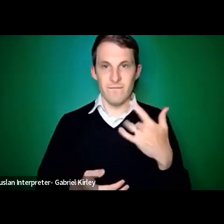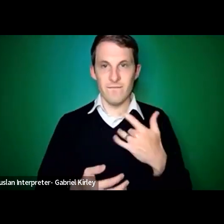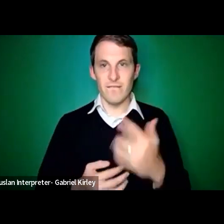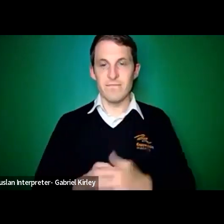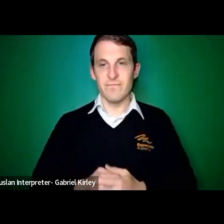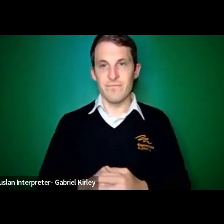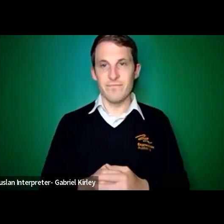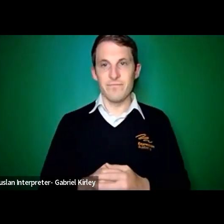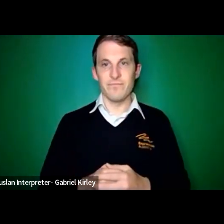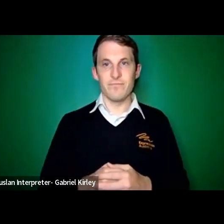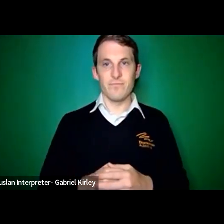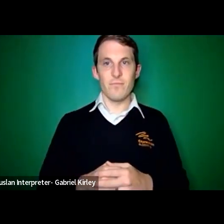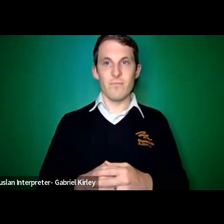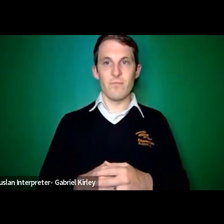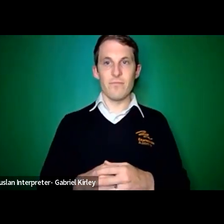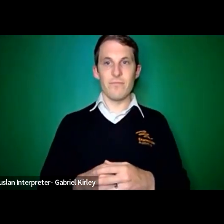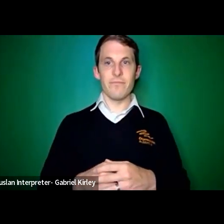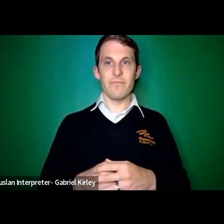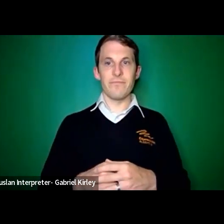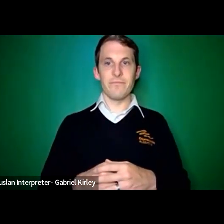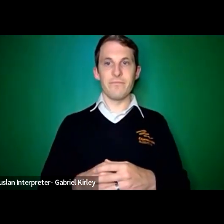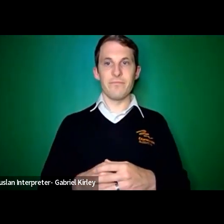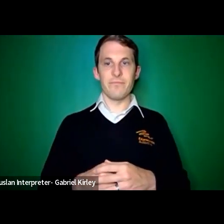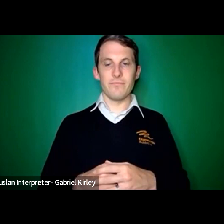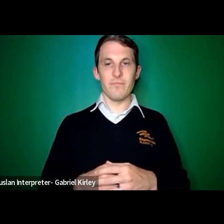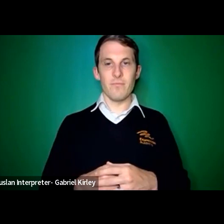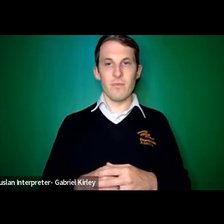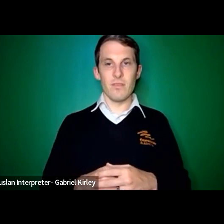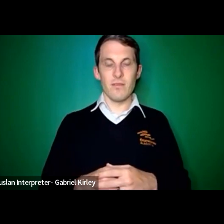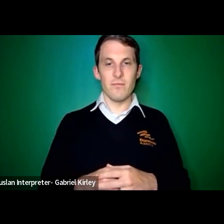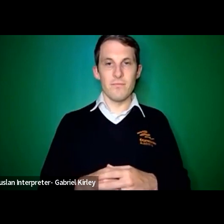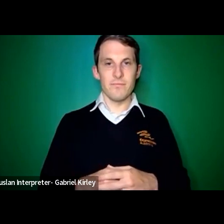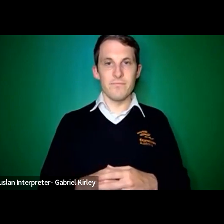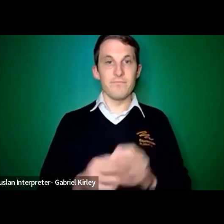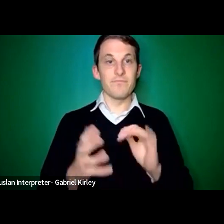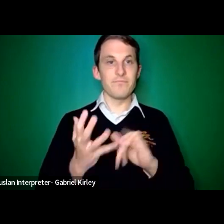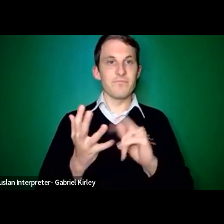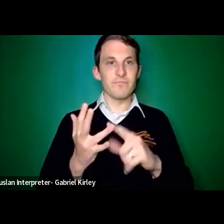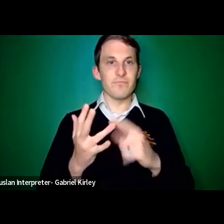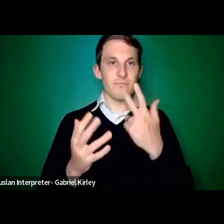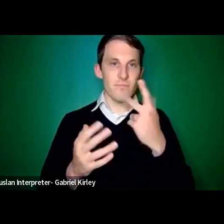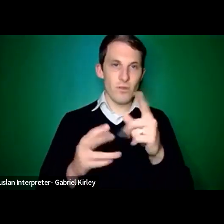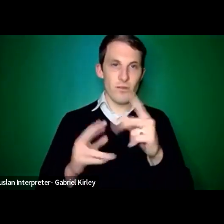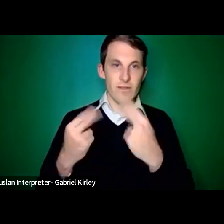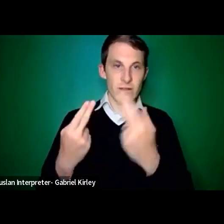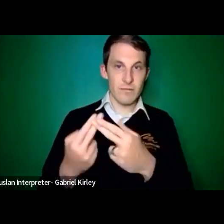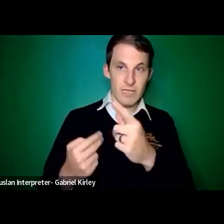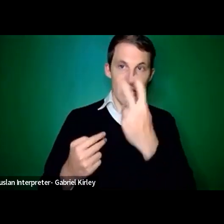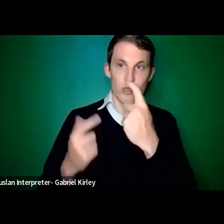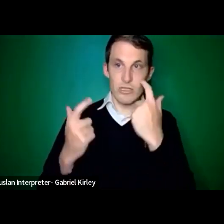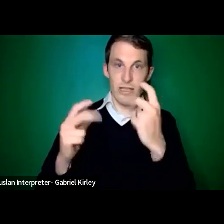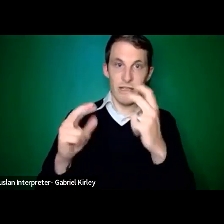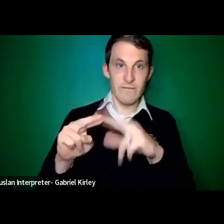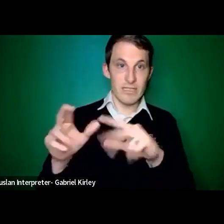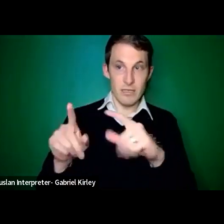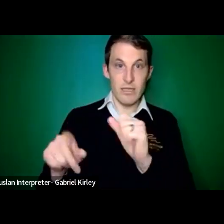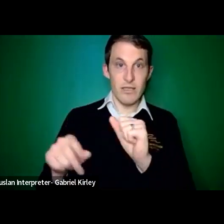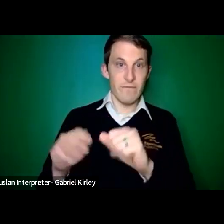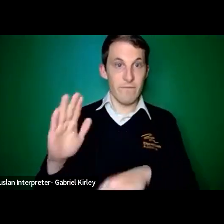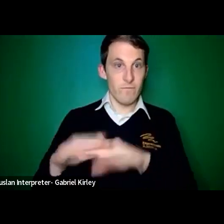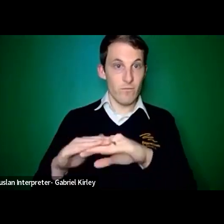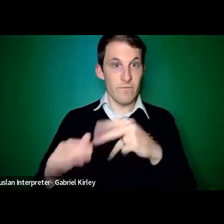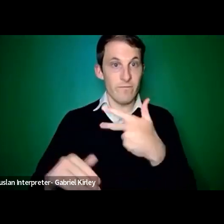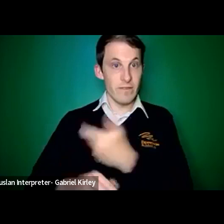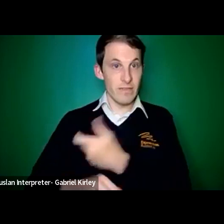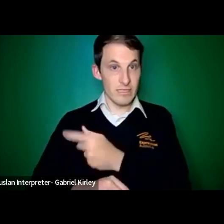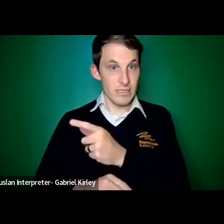in one sense, if your relative in the aged care facility is fully vaccinated, that